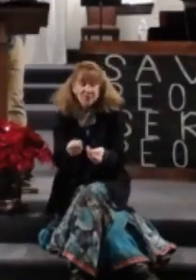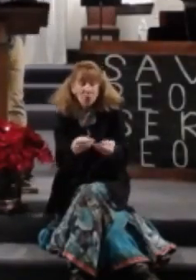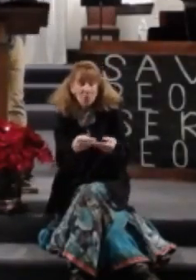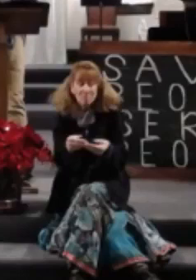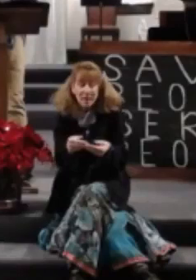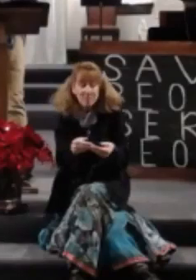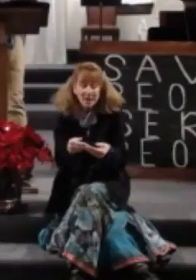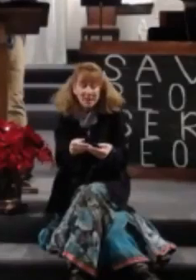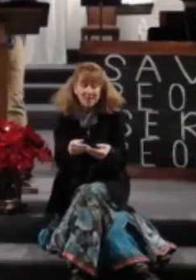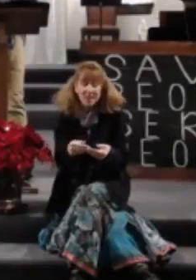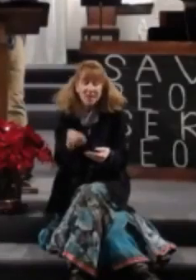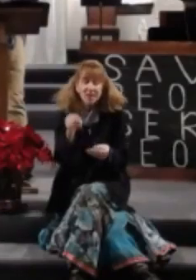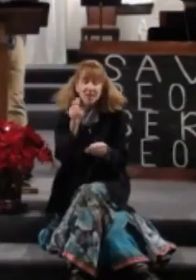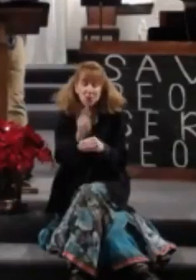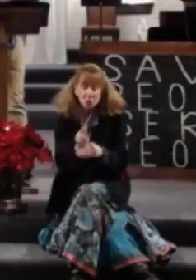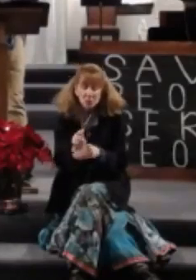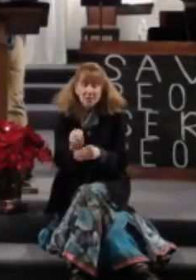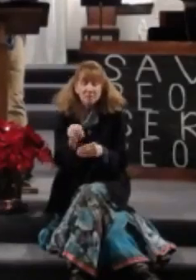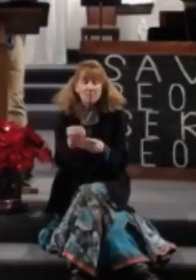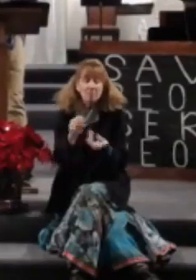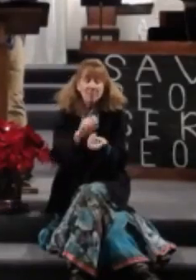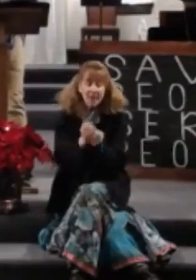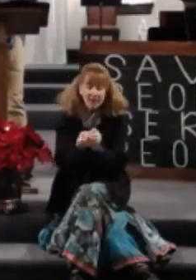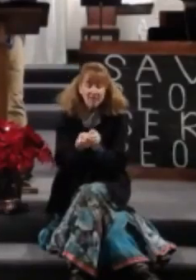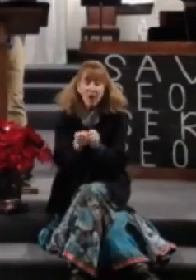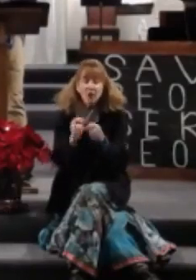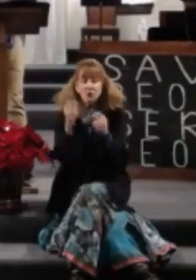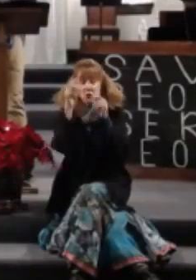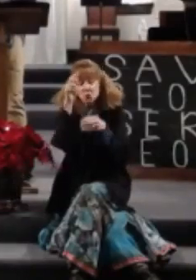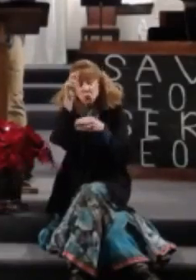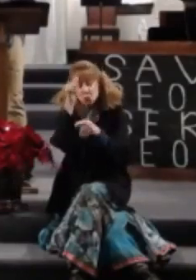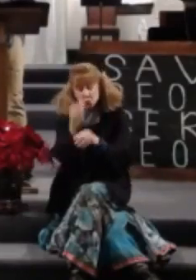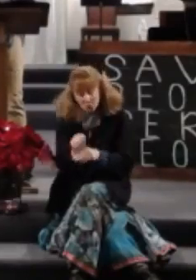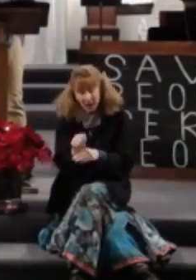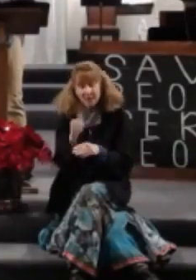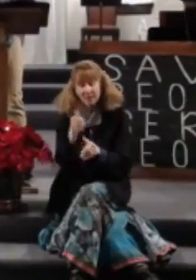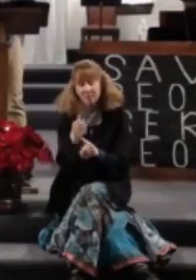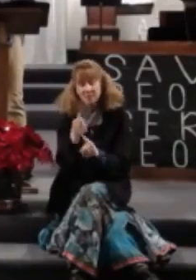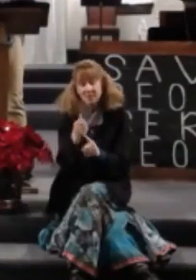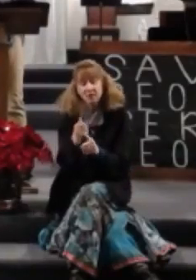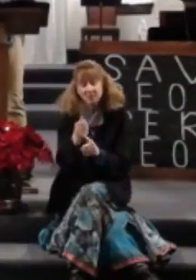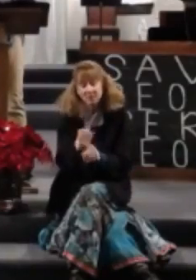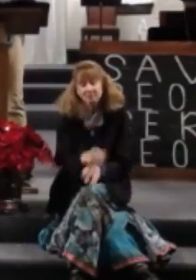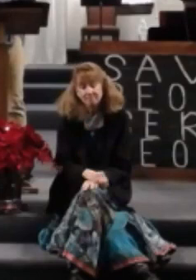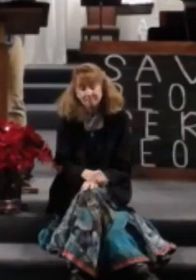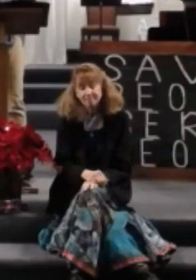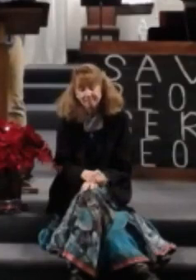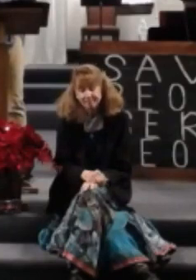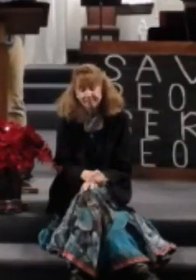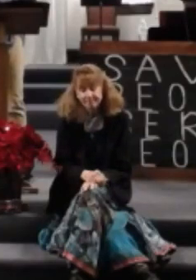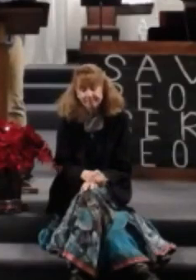by constant use have trained themselves to distinguish good from evil."